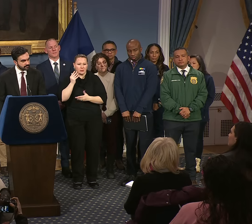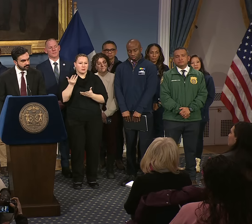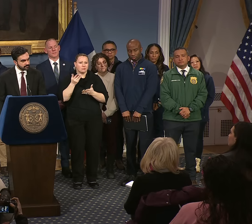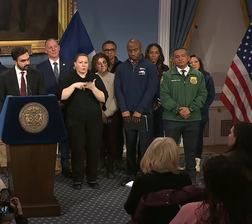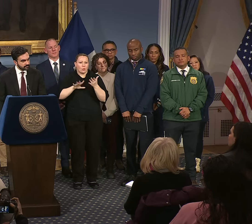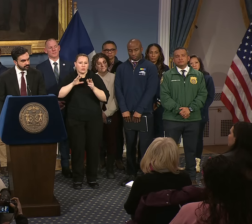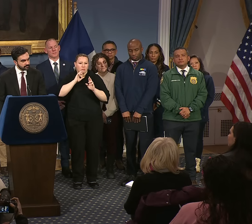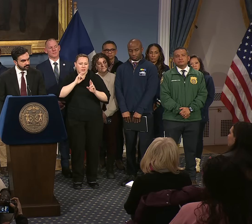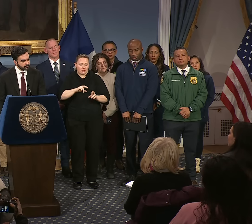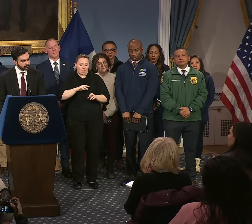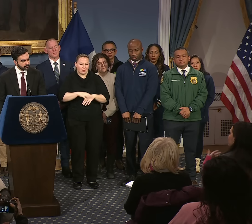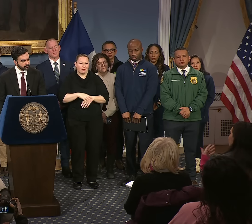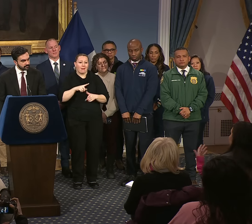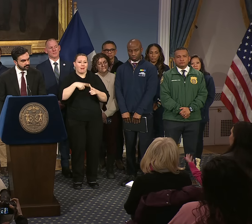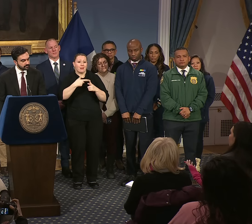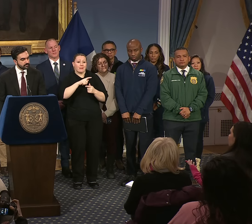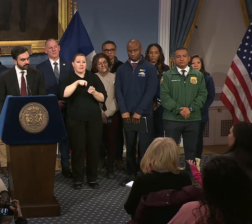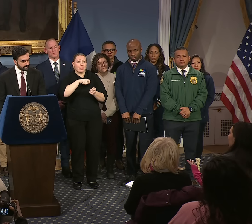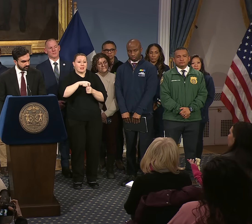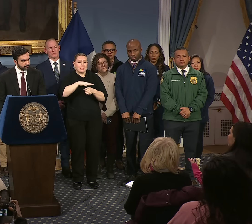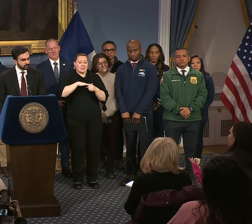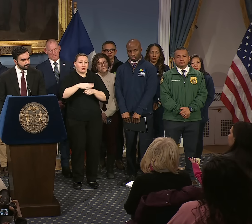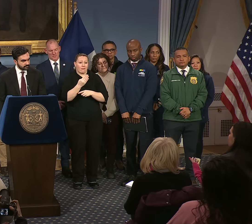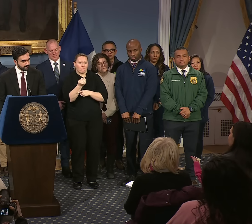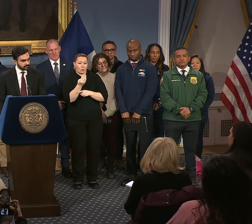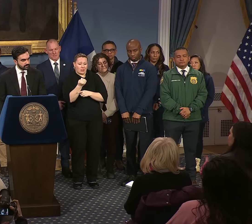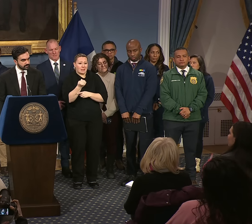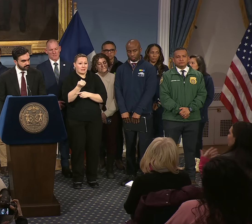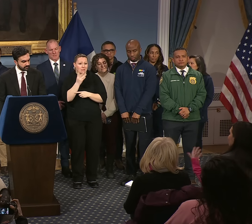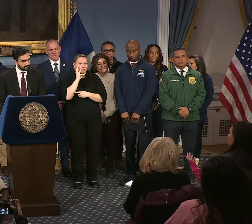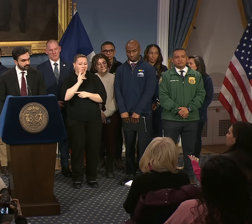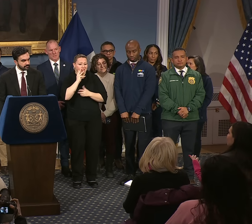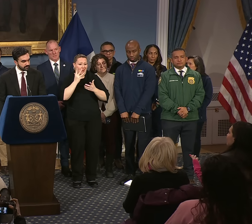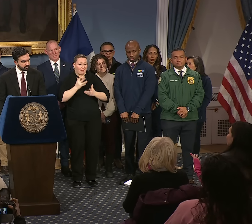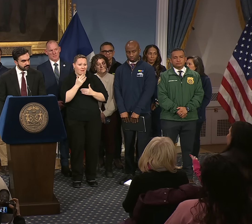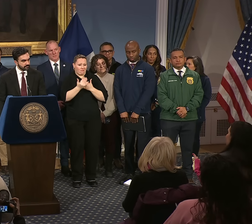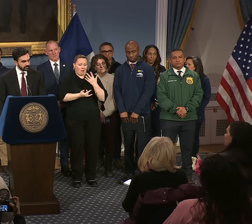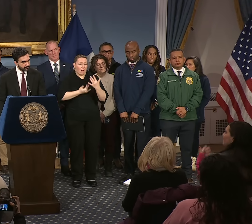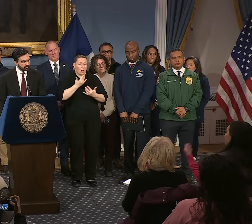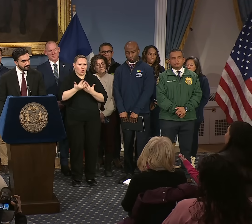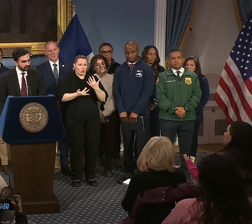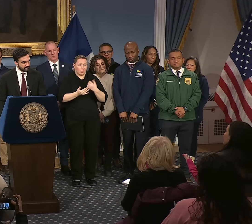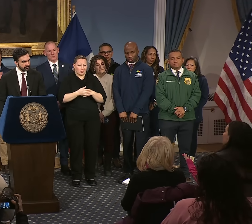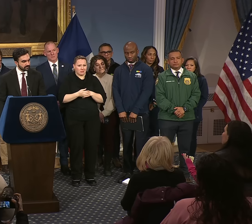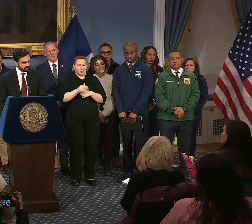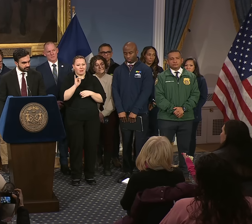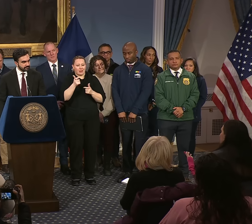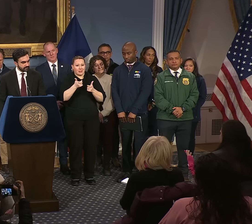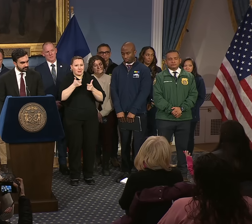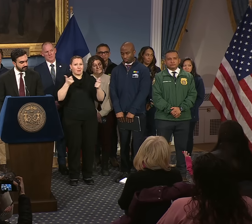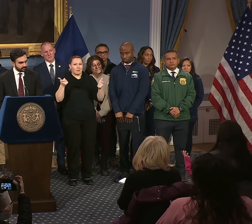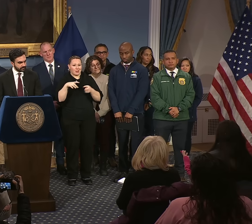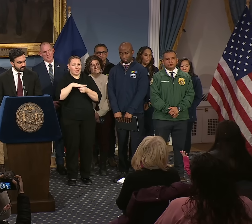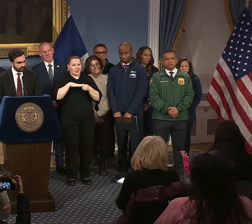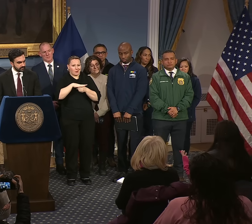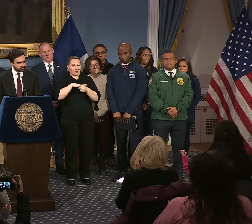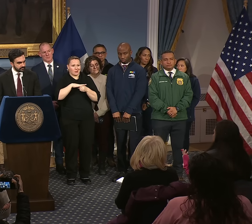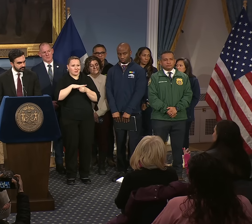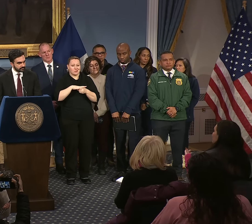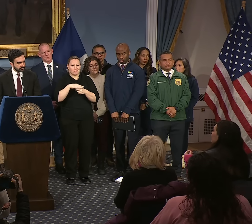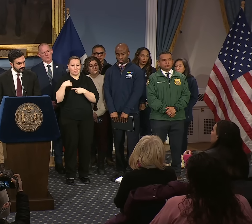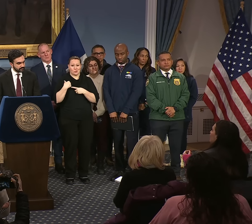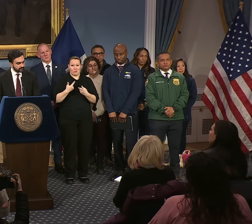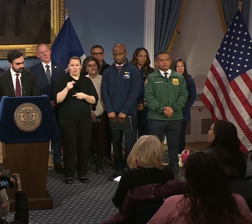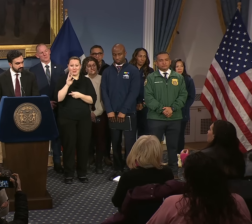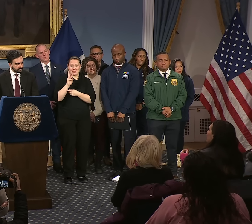particularly in District 14, they've seen a number of fires. Usually it's a big area where we see, they said 6 fires